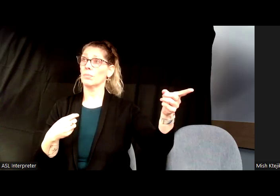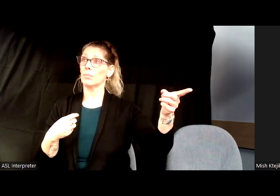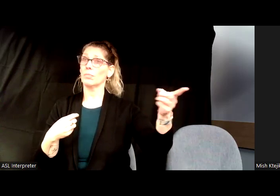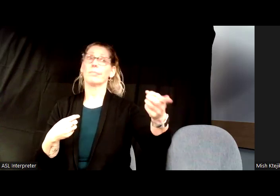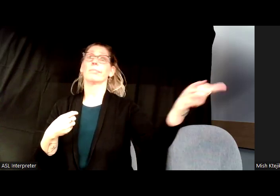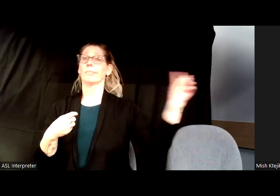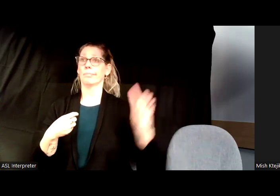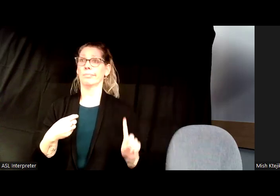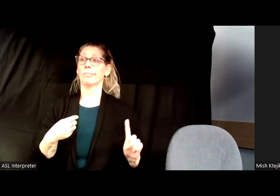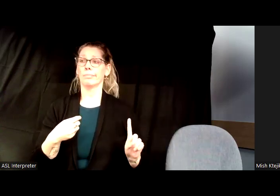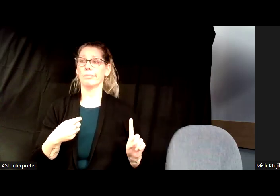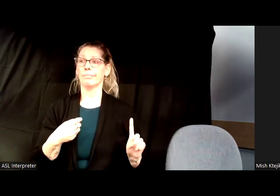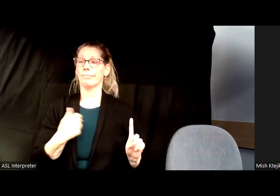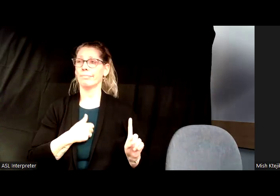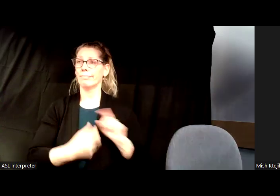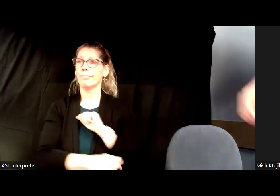Um,